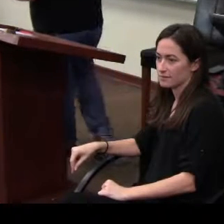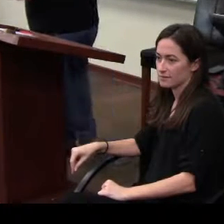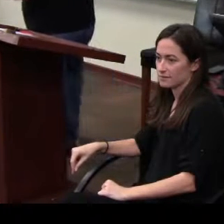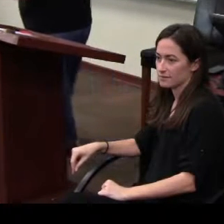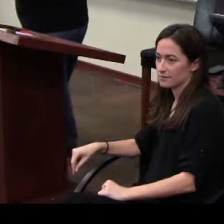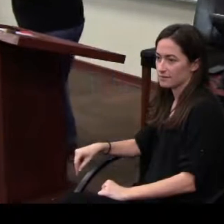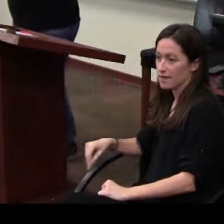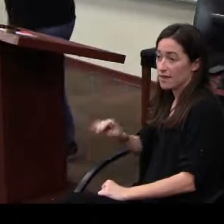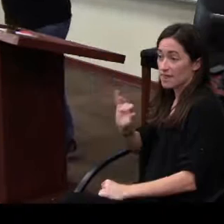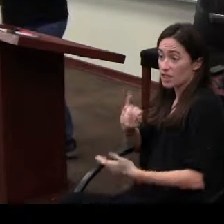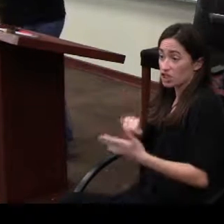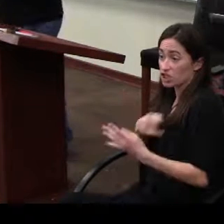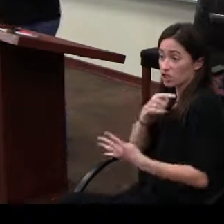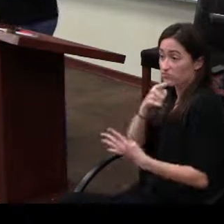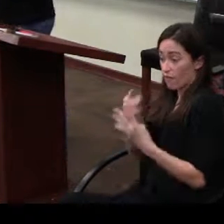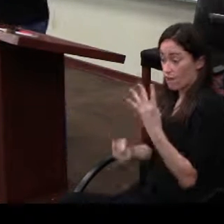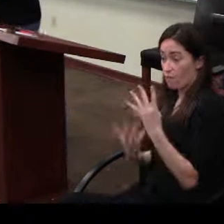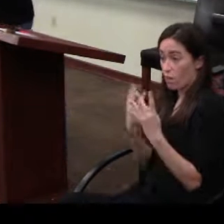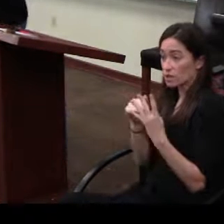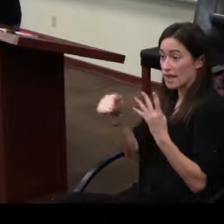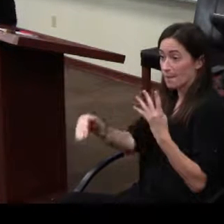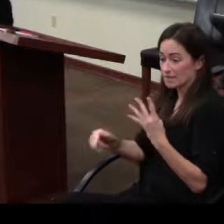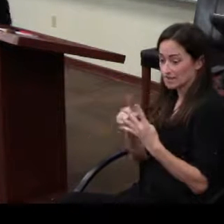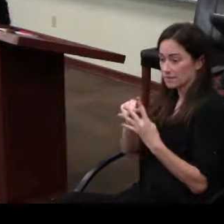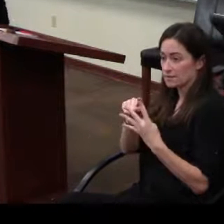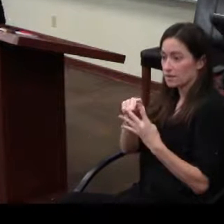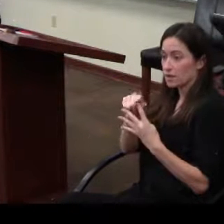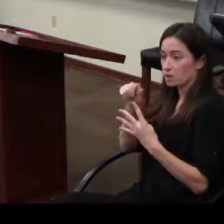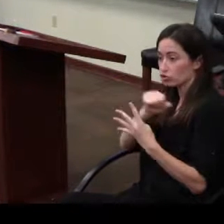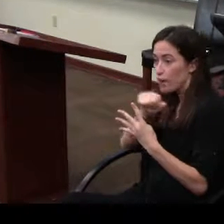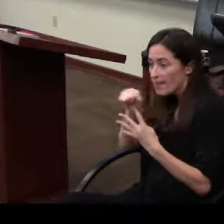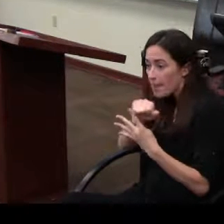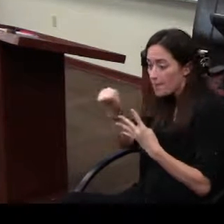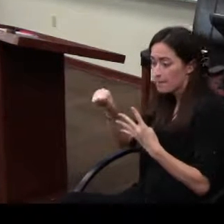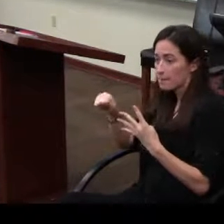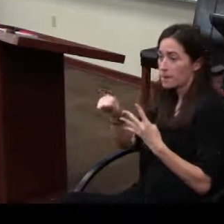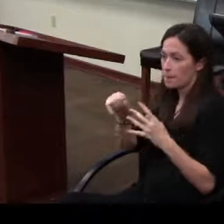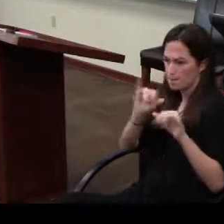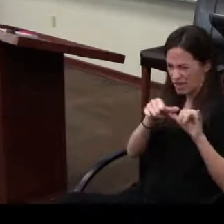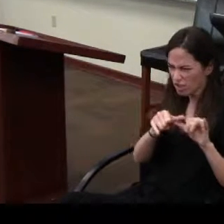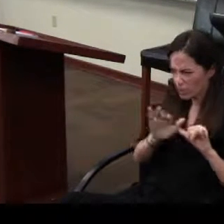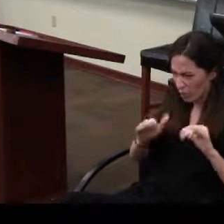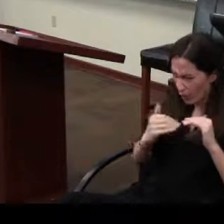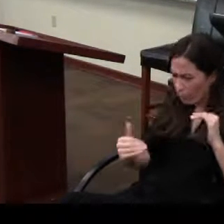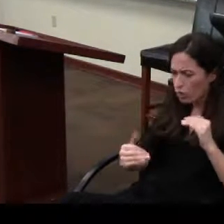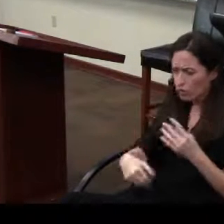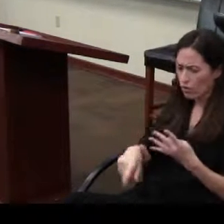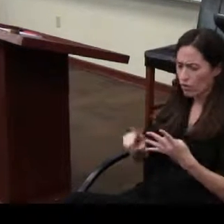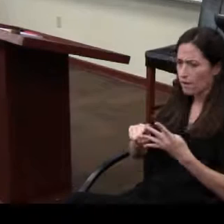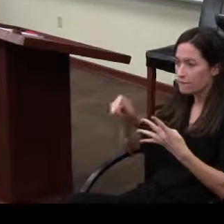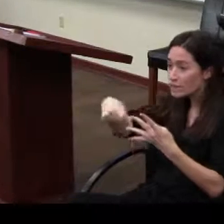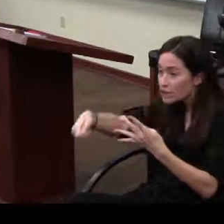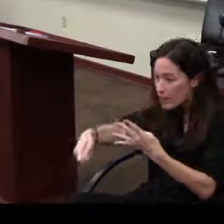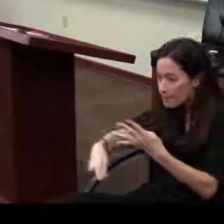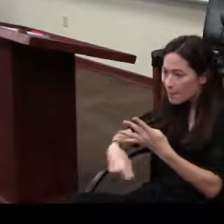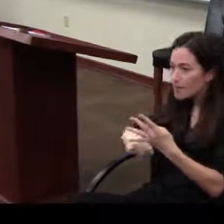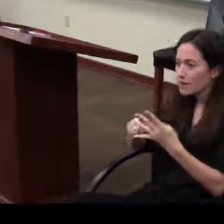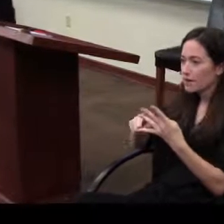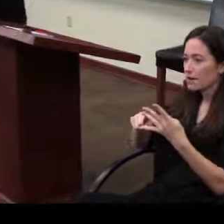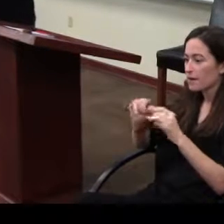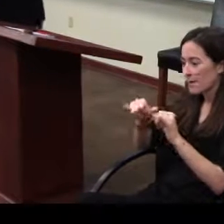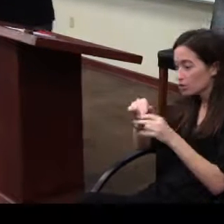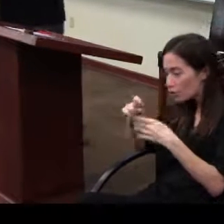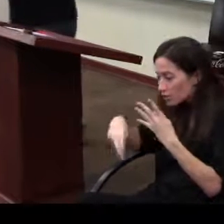those four simple things. Baseline them, train them, and fish them. And then measure the results, make it